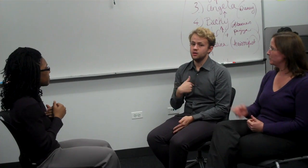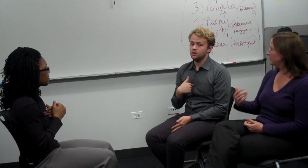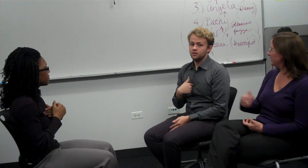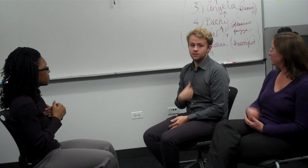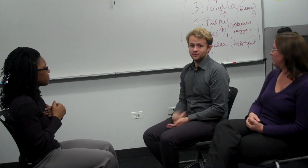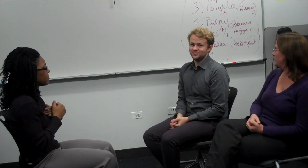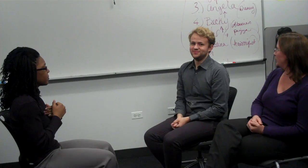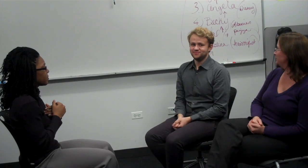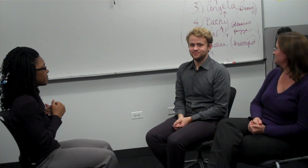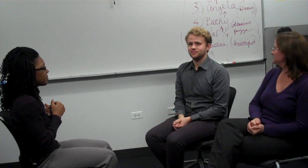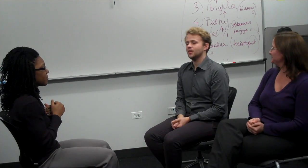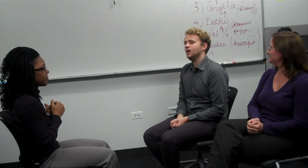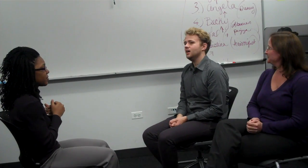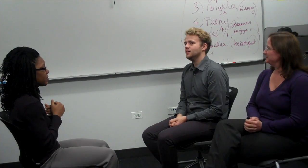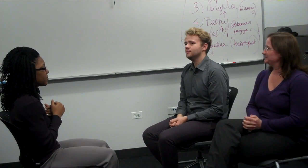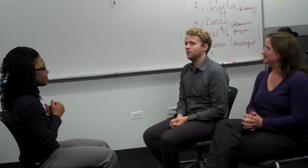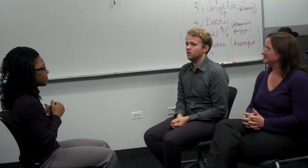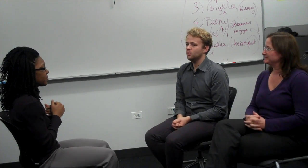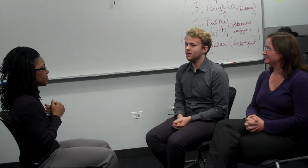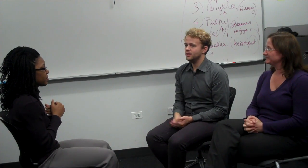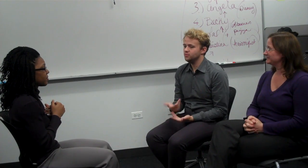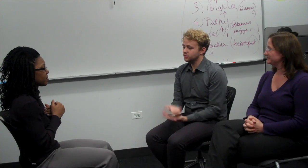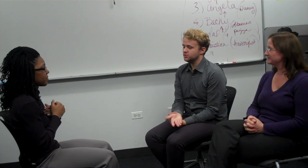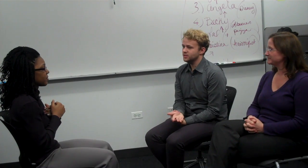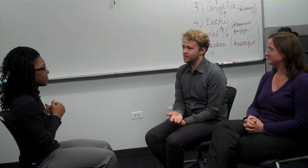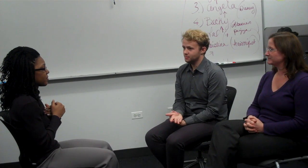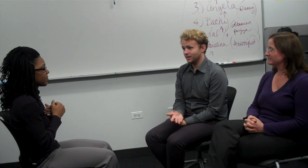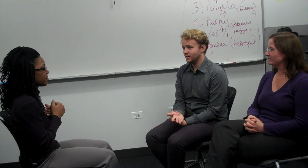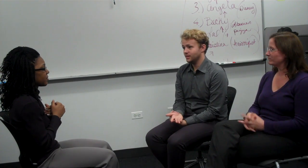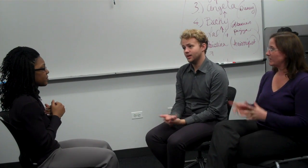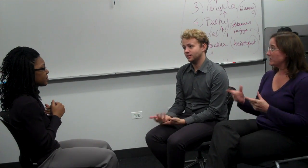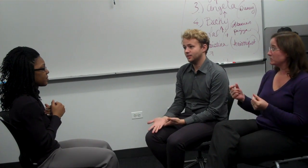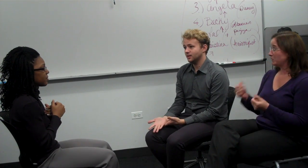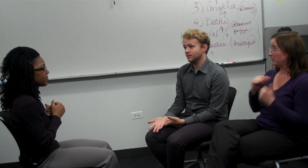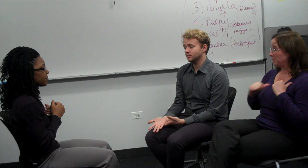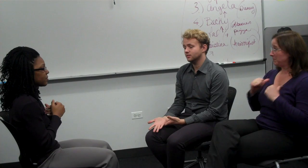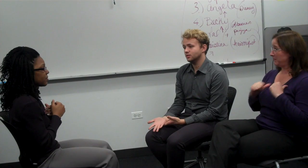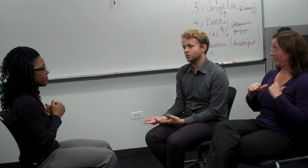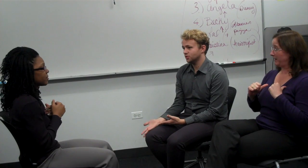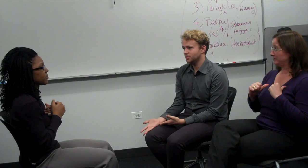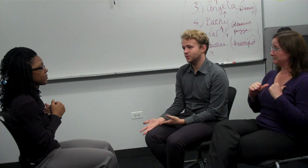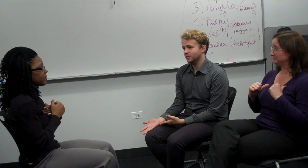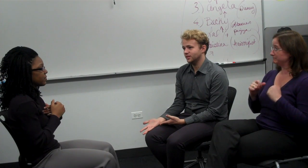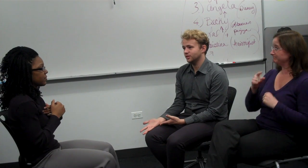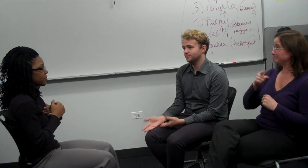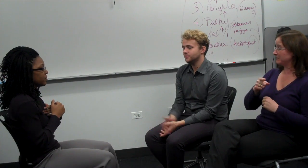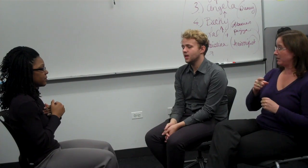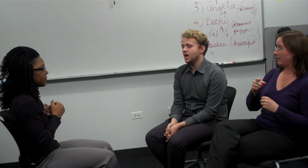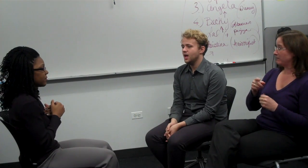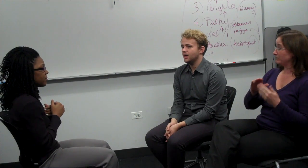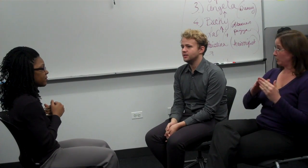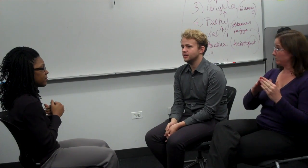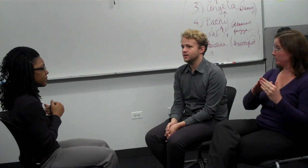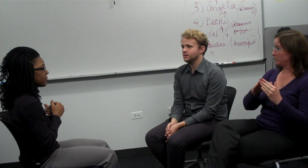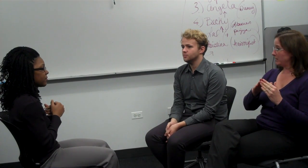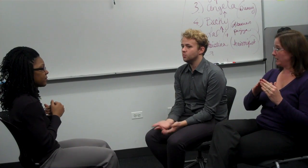What am I interviewing for? Well, we're doing a play at the local community theater, and